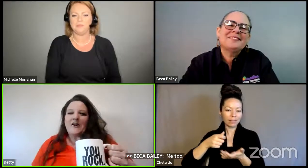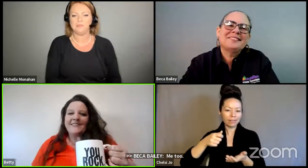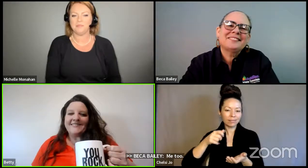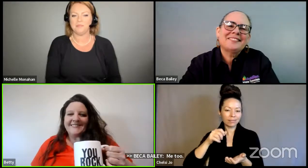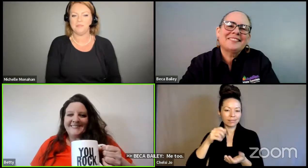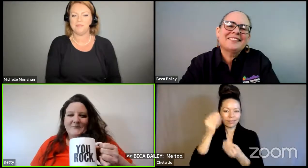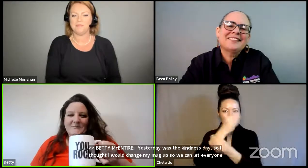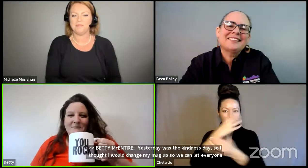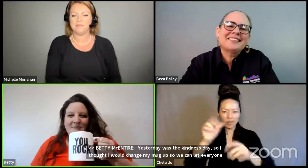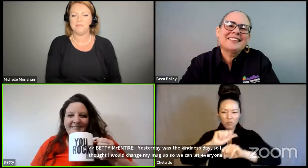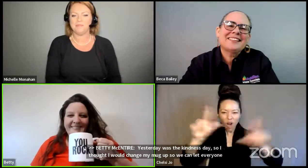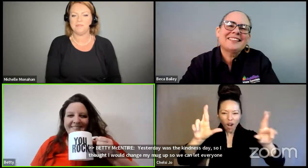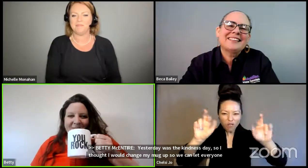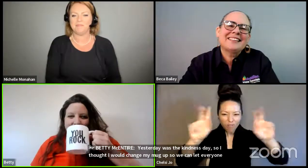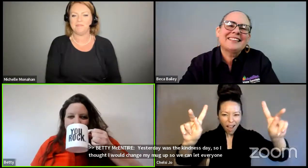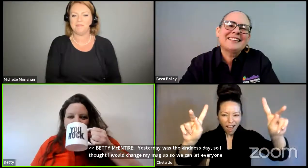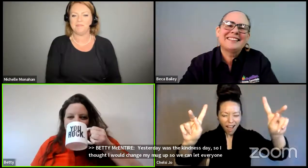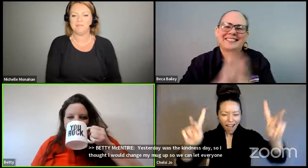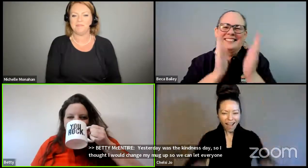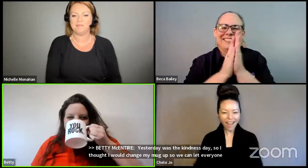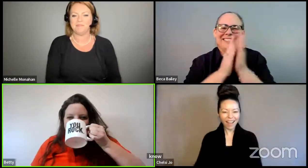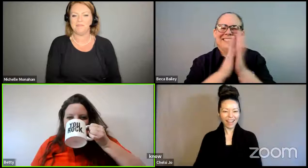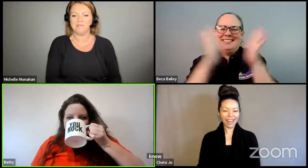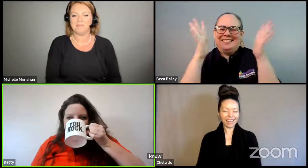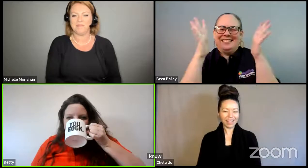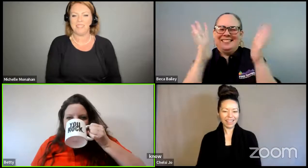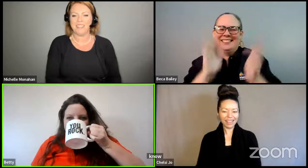everyone rocks.